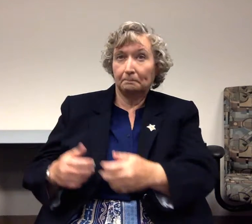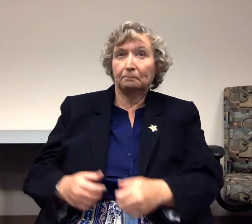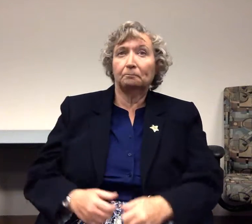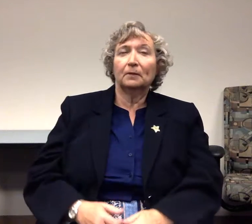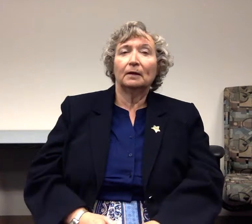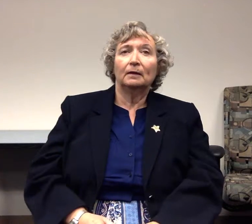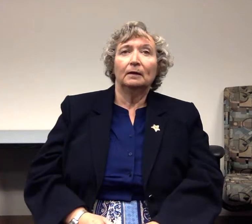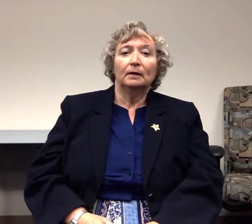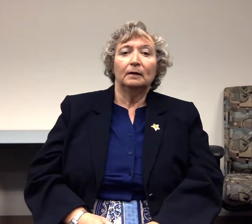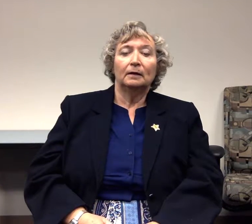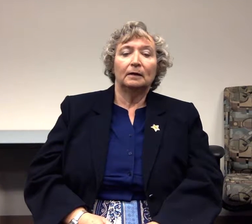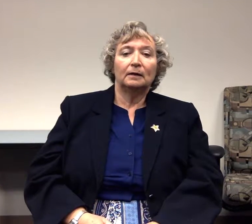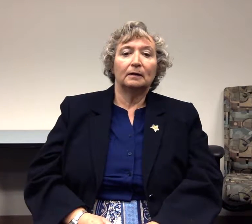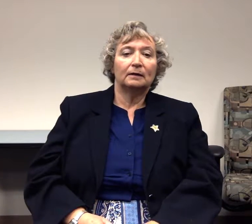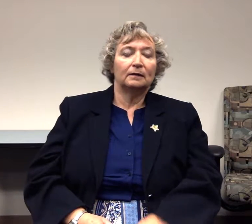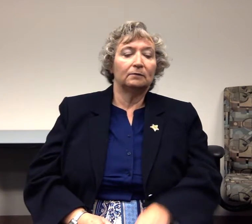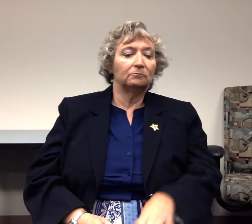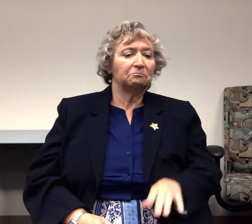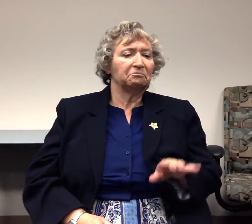And we have Washington's problems.